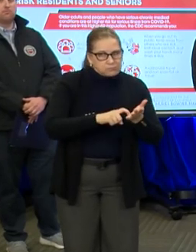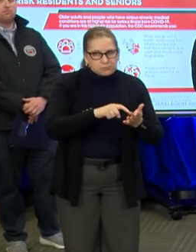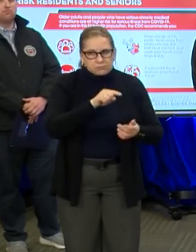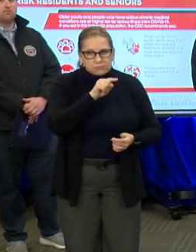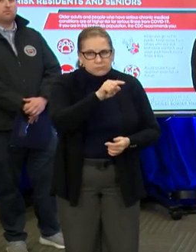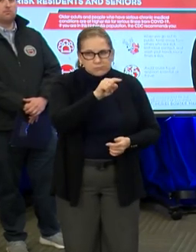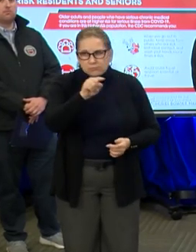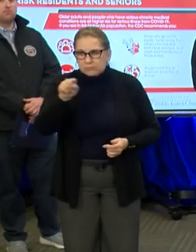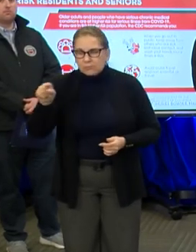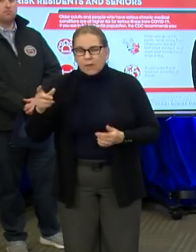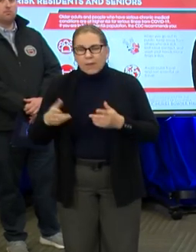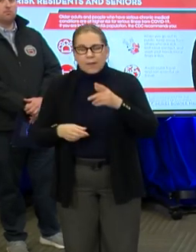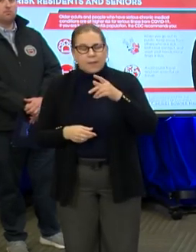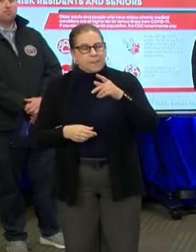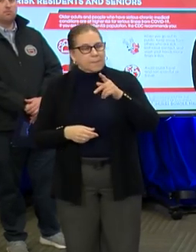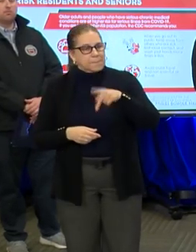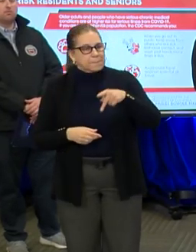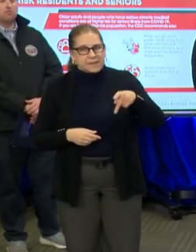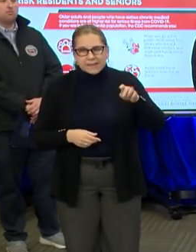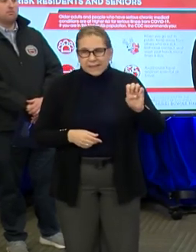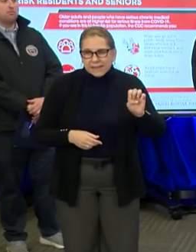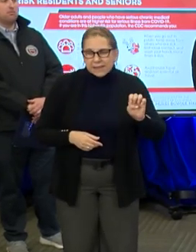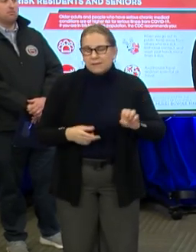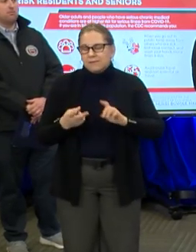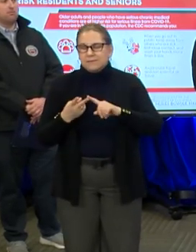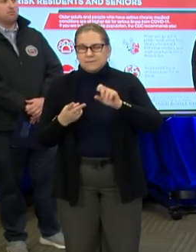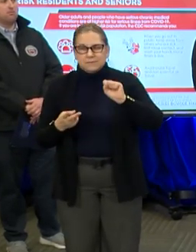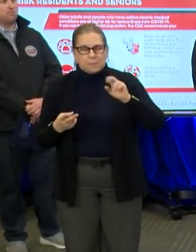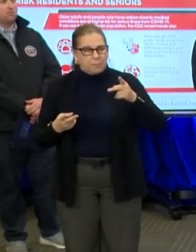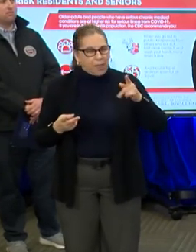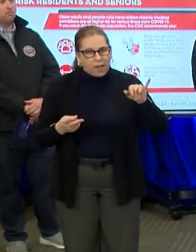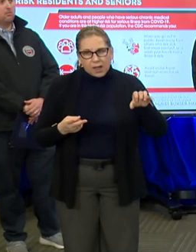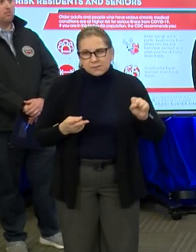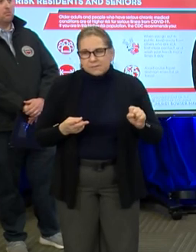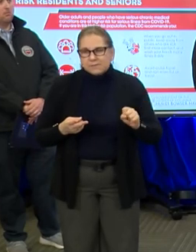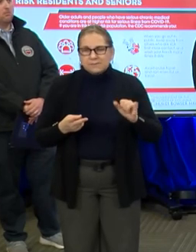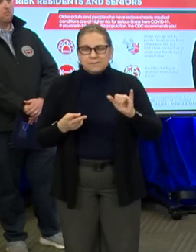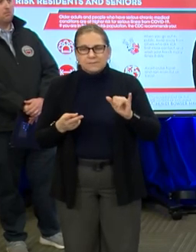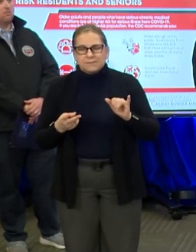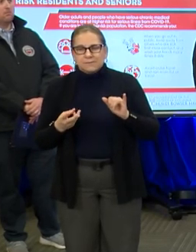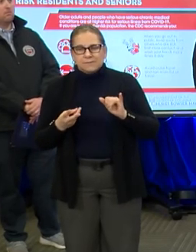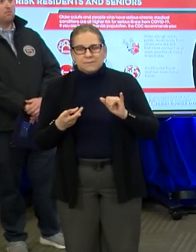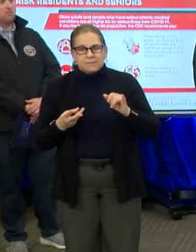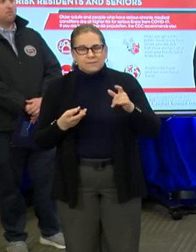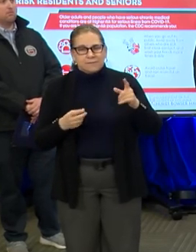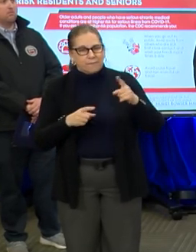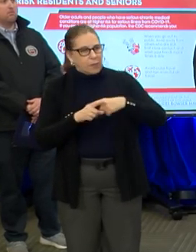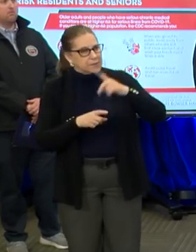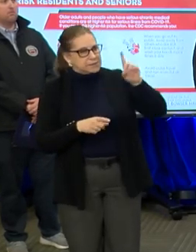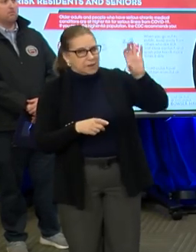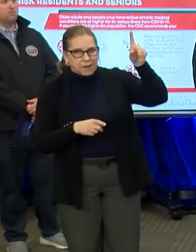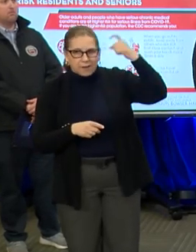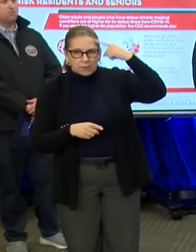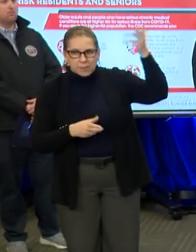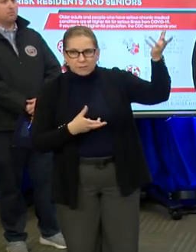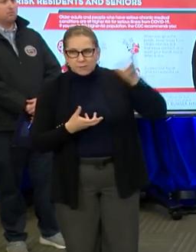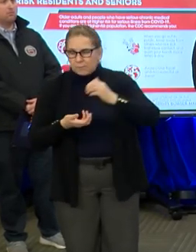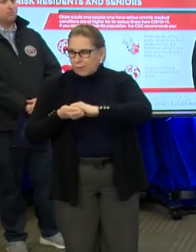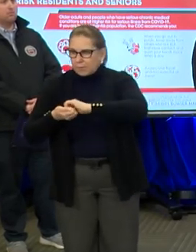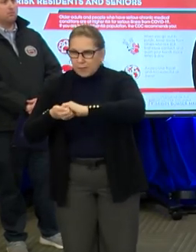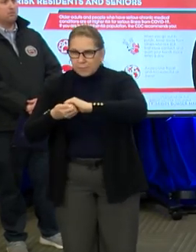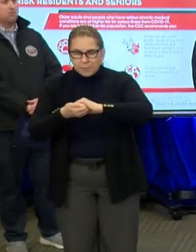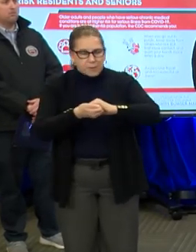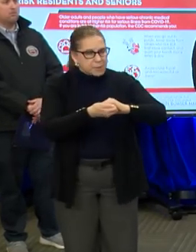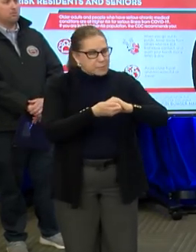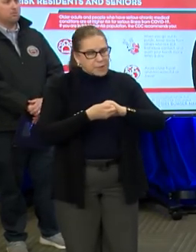their individually hosted sites, and what things we will need to procure through the district government for our partnership site. So,